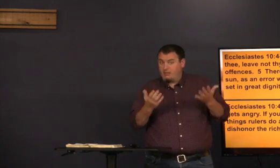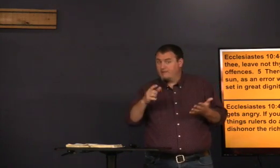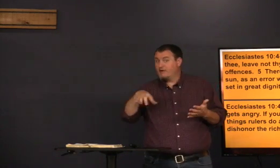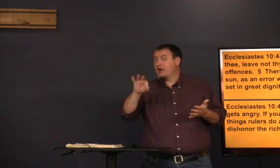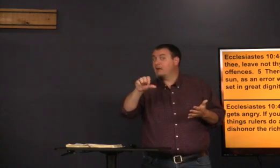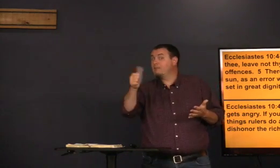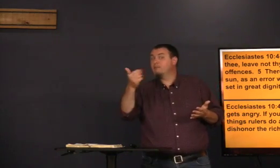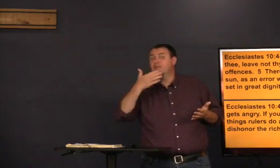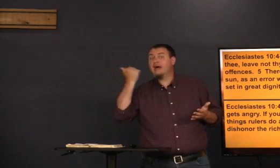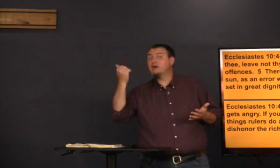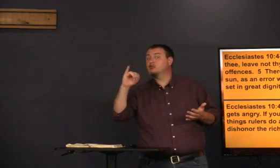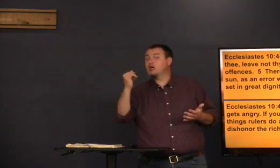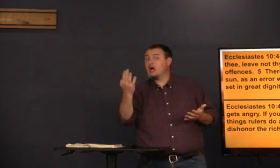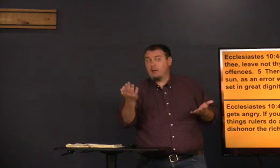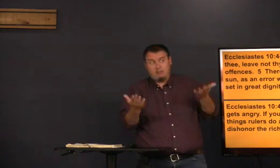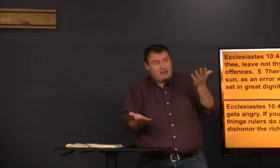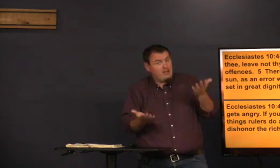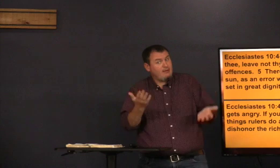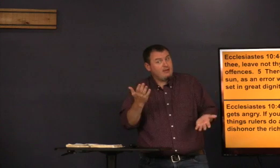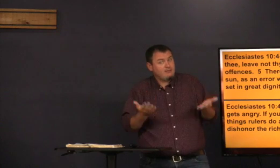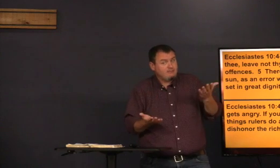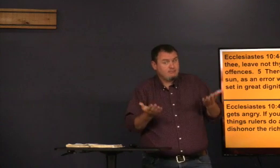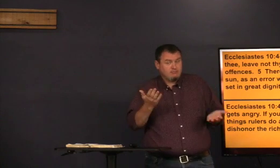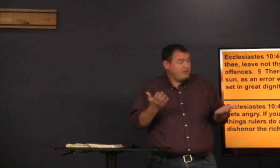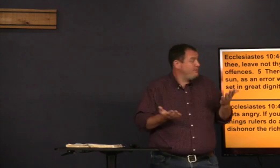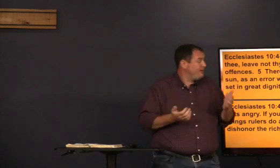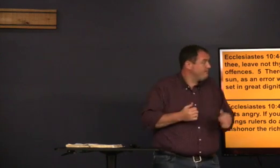Maybe find a better job. Maybe. Maybe.